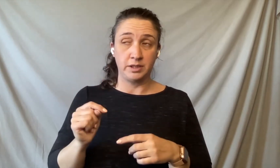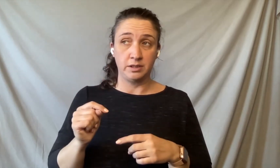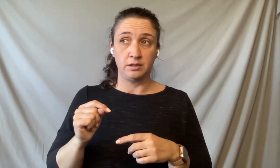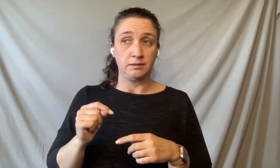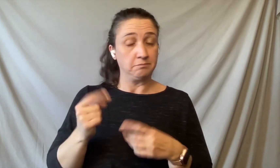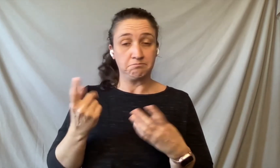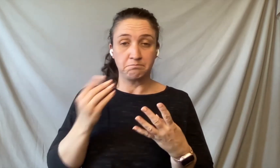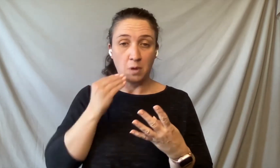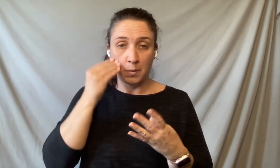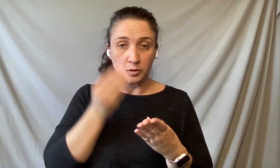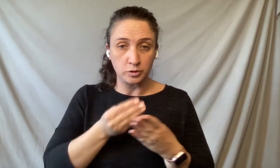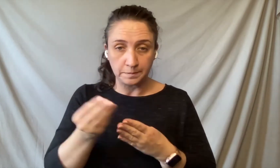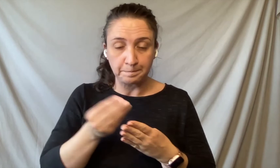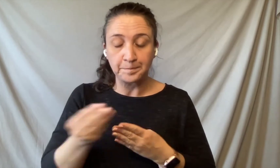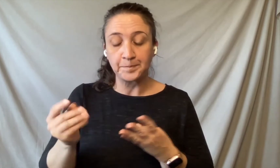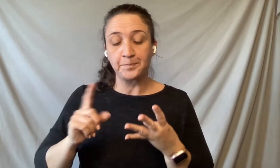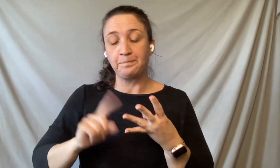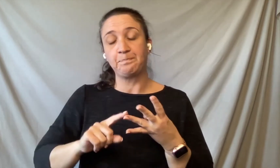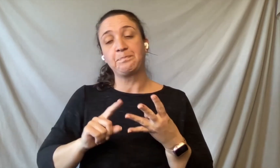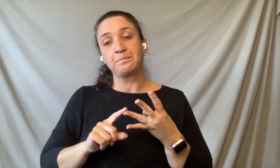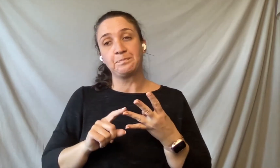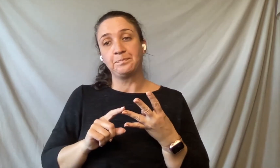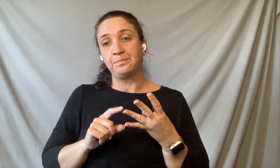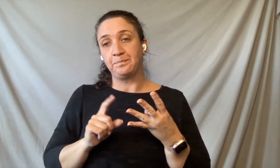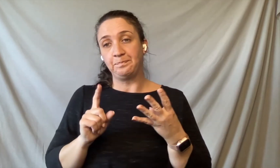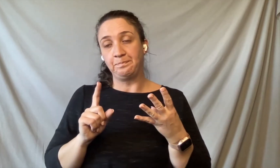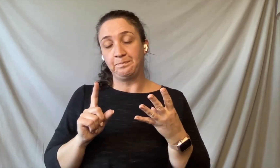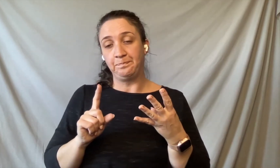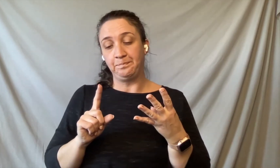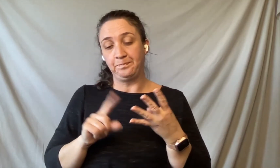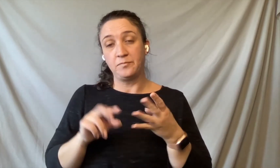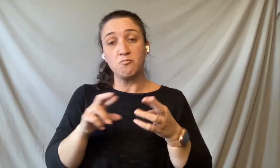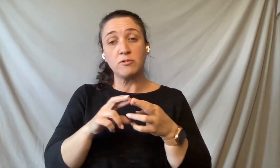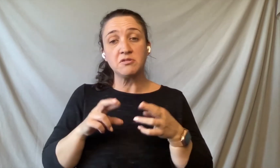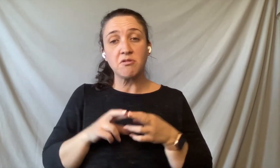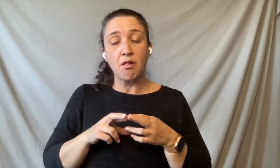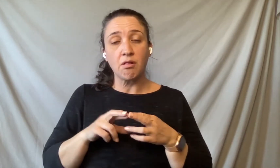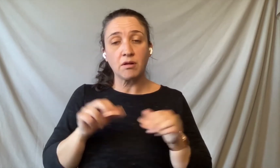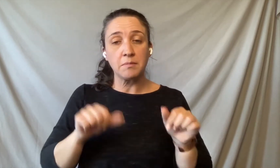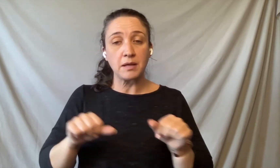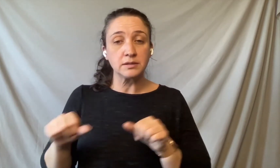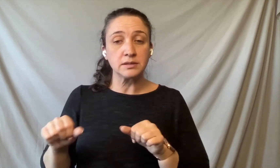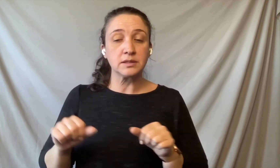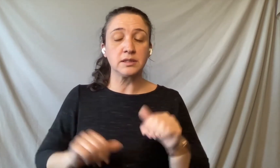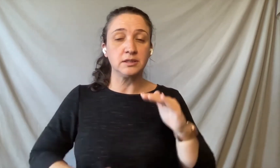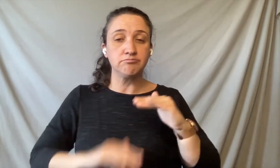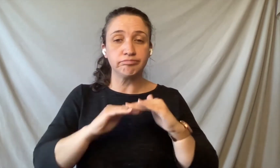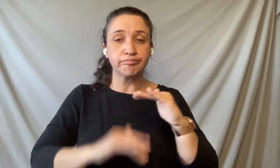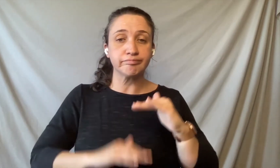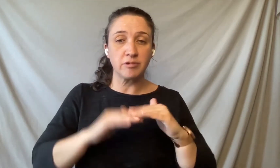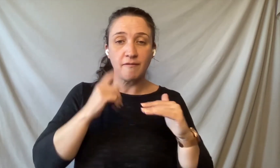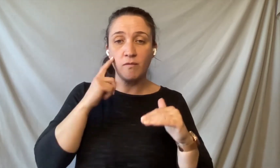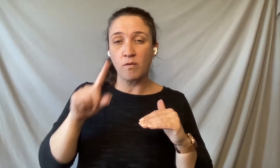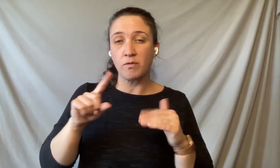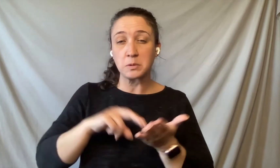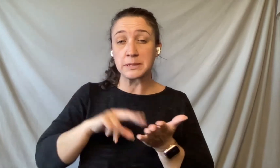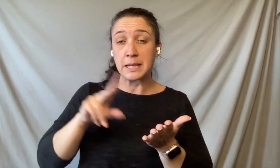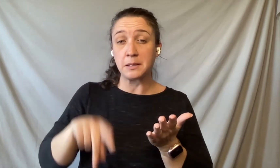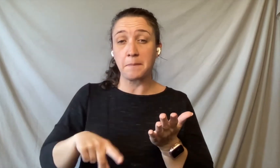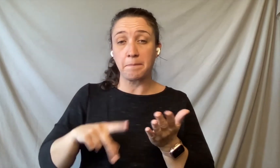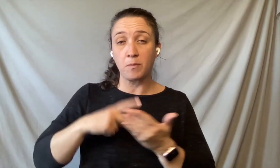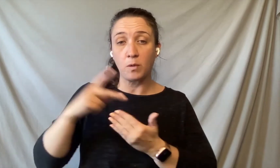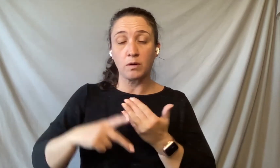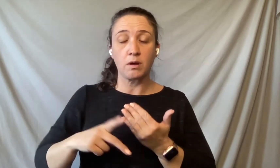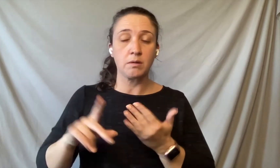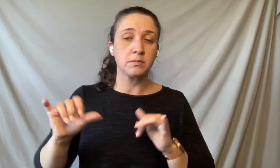it's home ownership. The 3rd is regional capacity for those stand-up programs like eviction